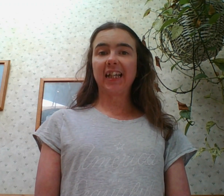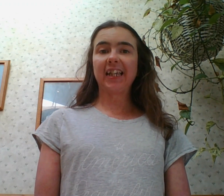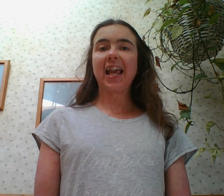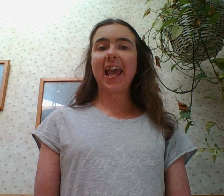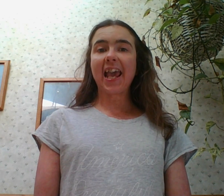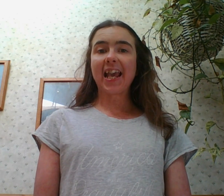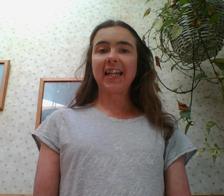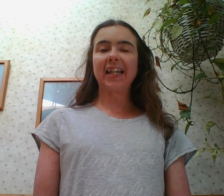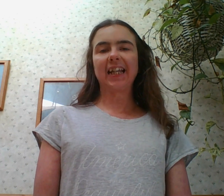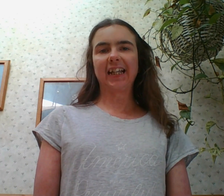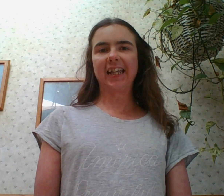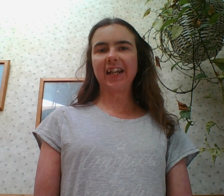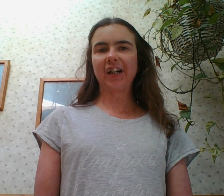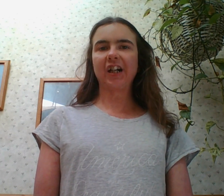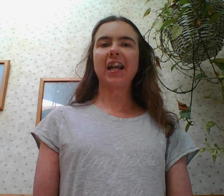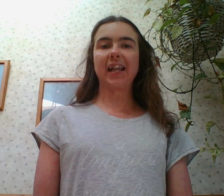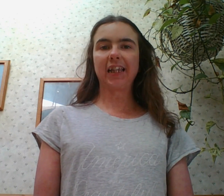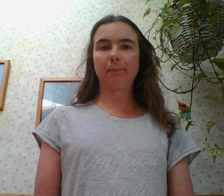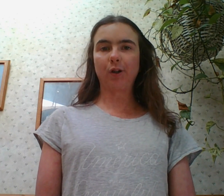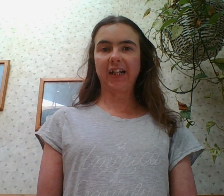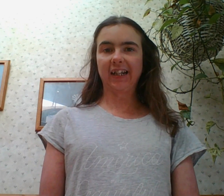Jesus, egg, dinner, and spring.